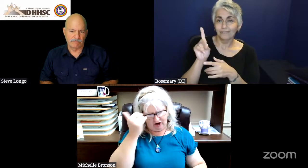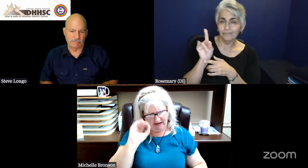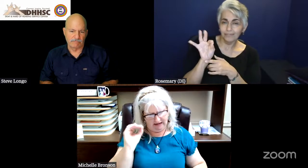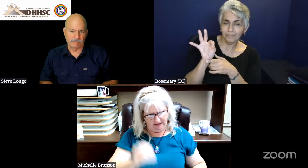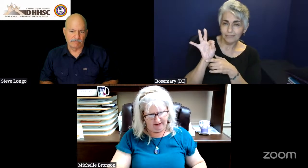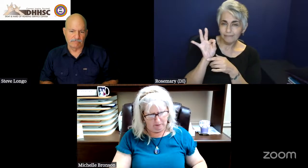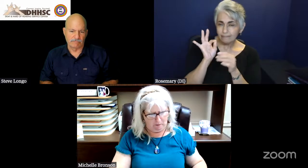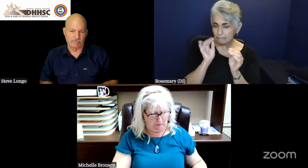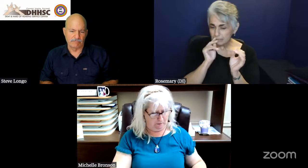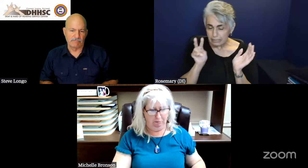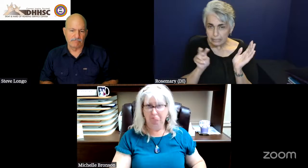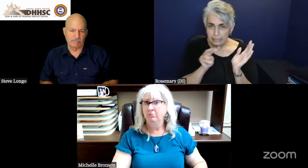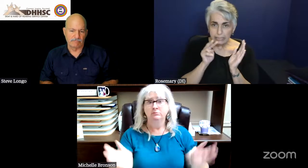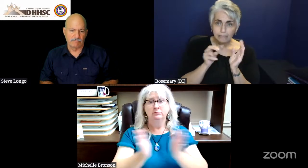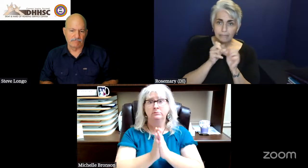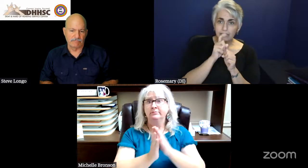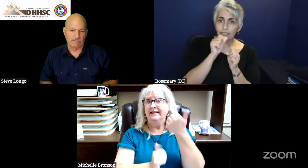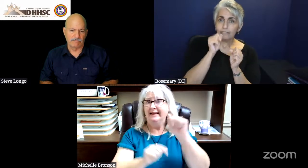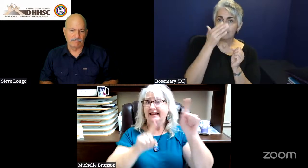well. That's our plan.